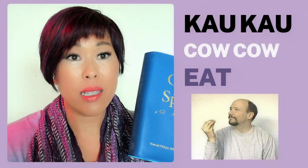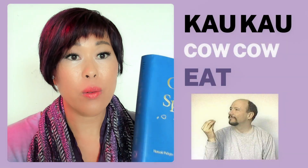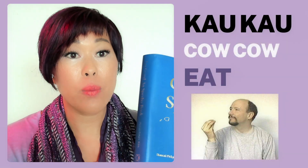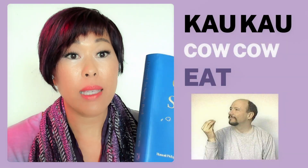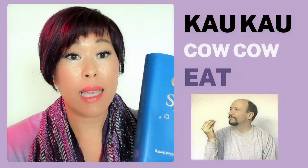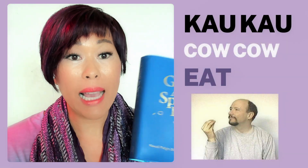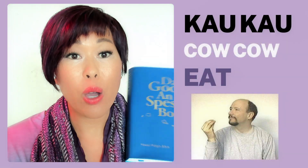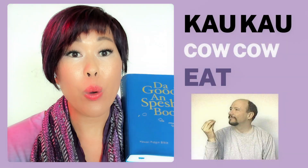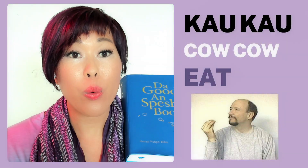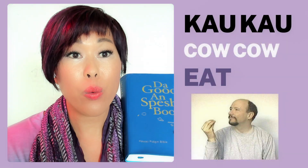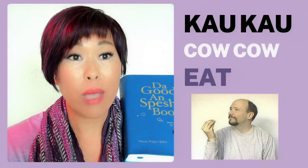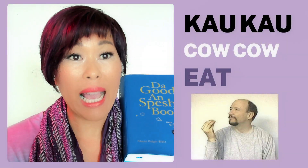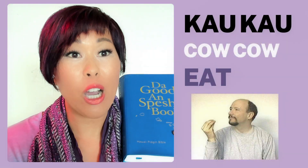with me, cow cow,